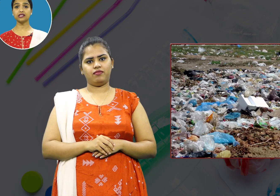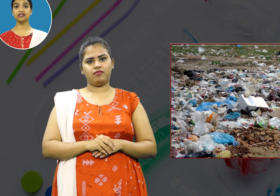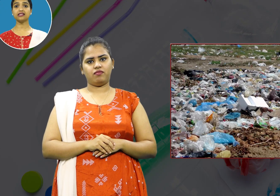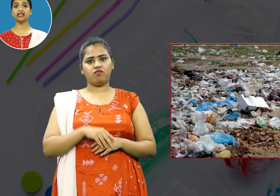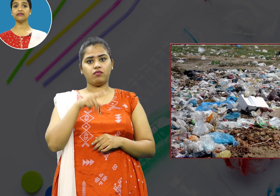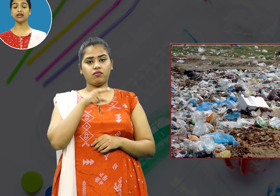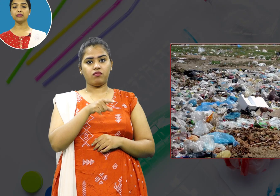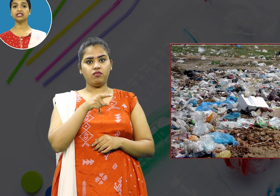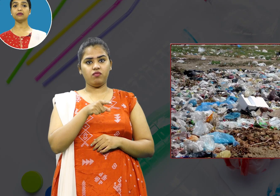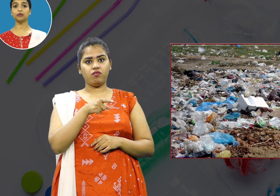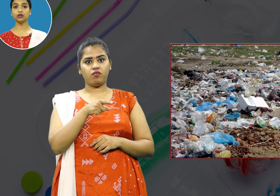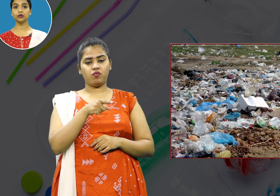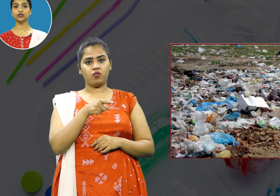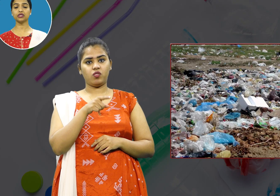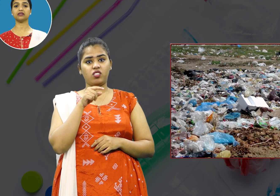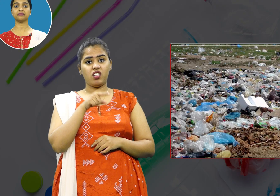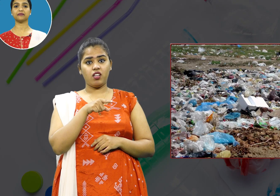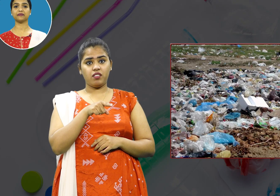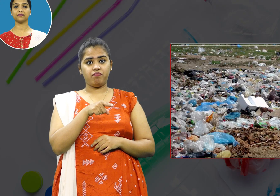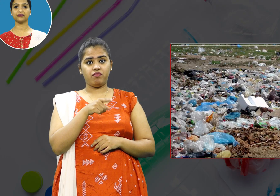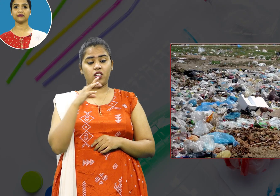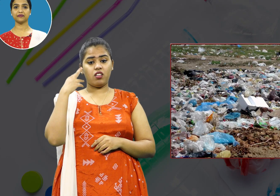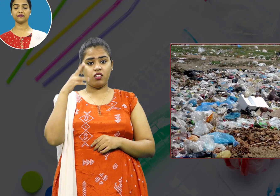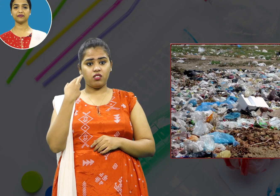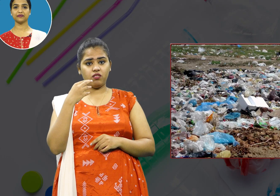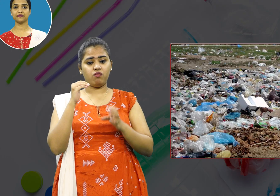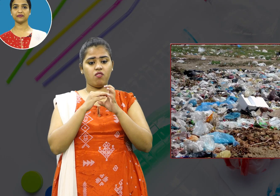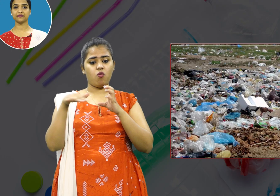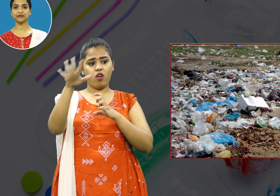It causes environmental pollution.